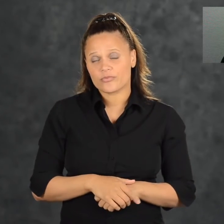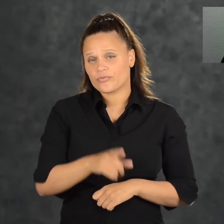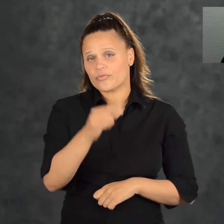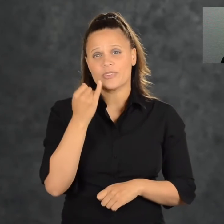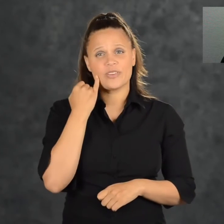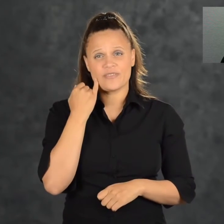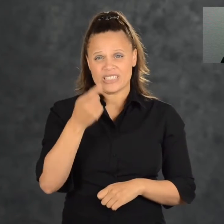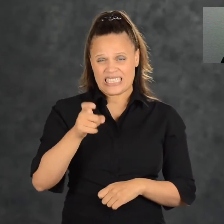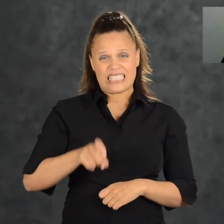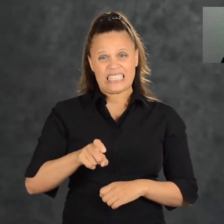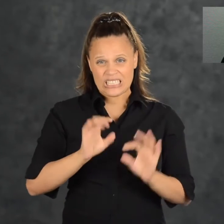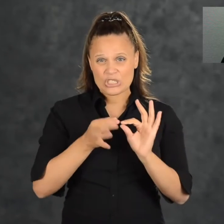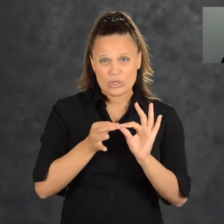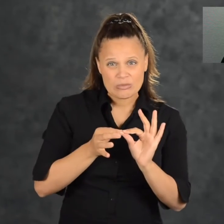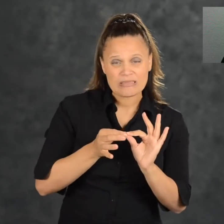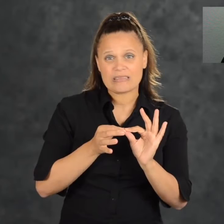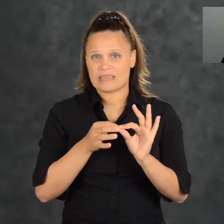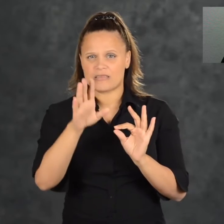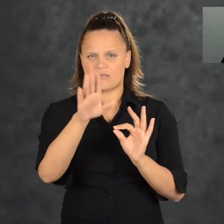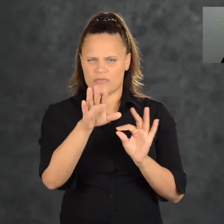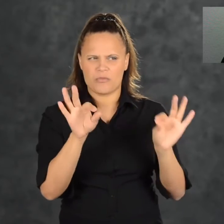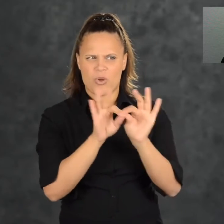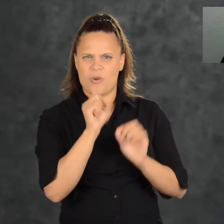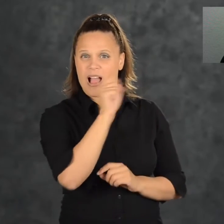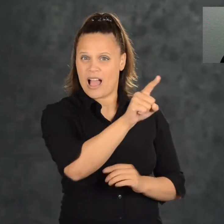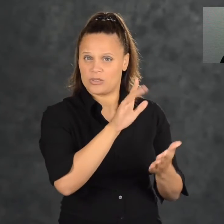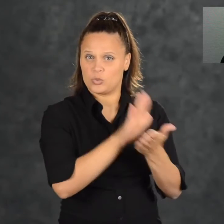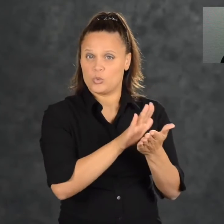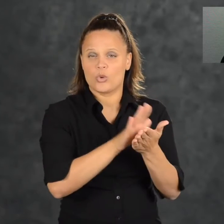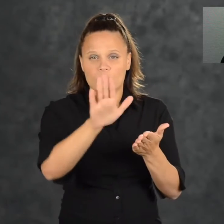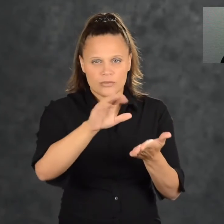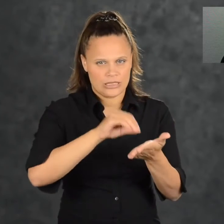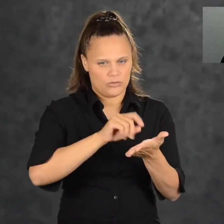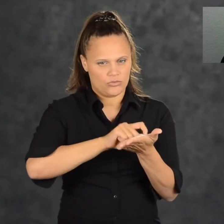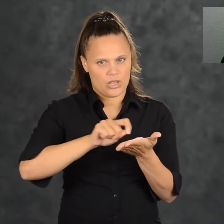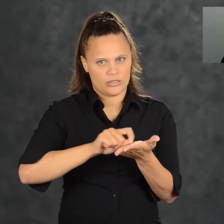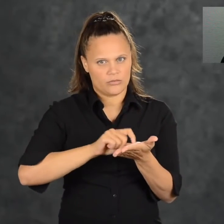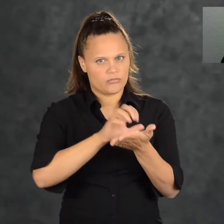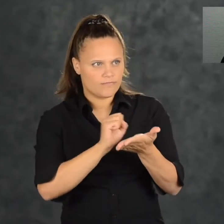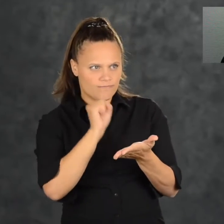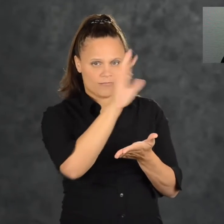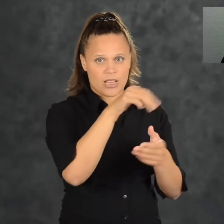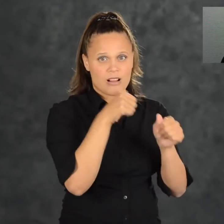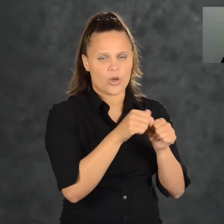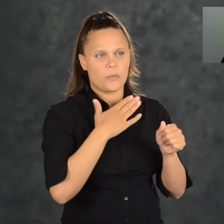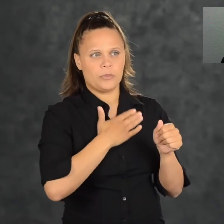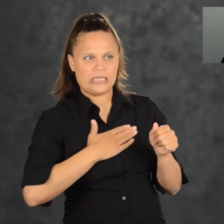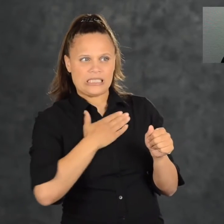Also keep in mind that the school is required to provide an interpreter. If you need an interpreter, it's important to ask the school